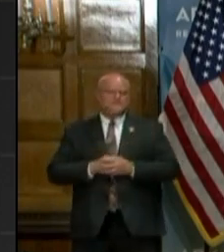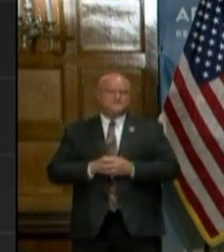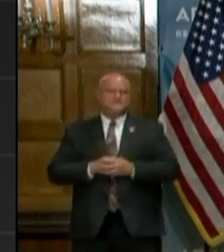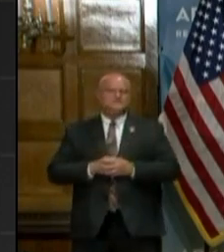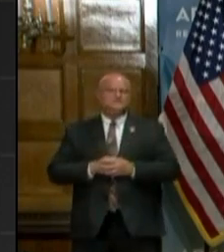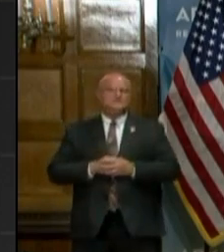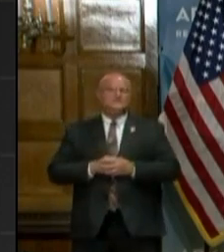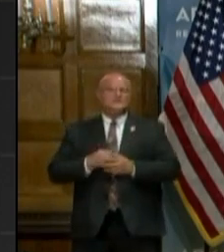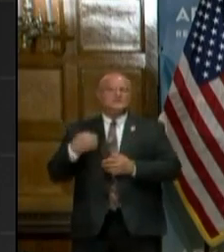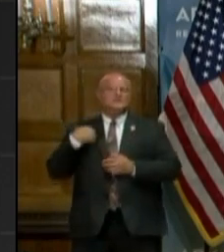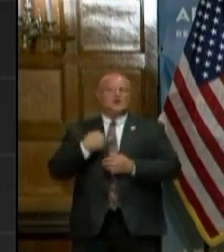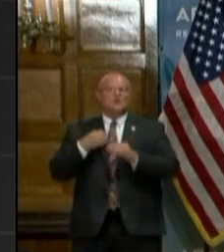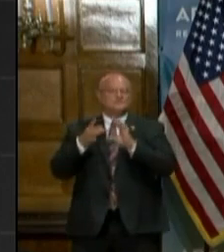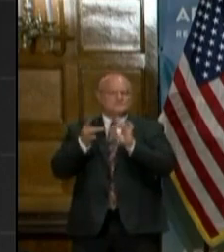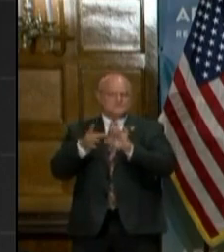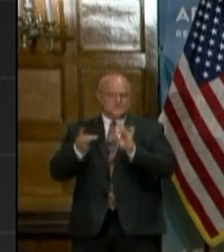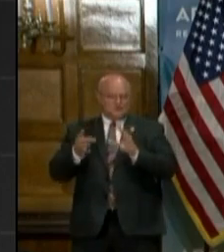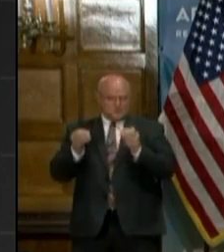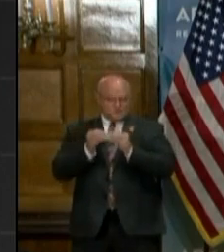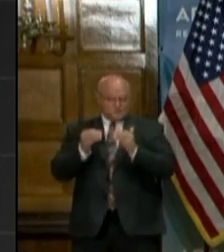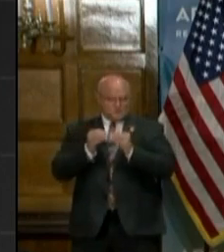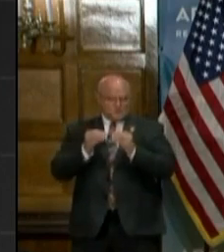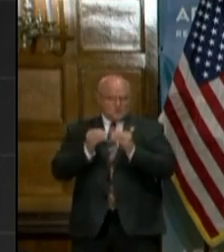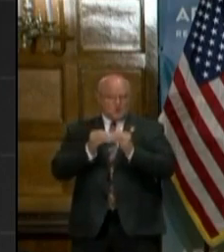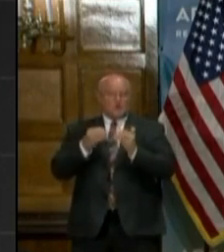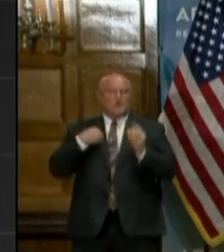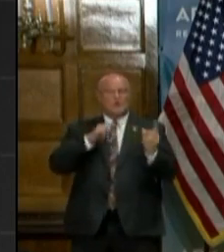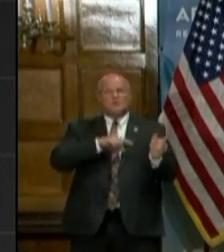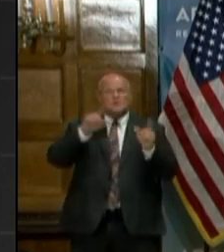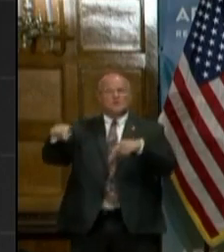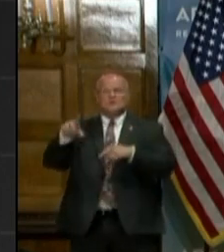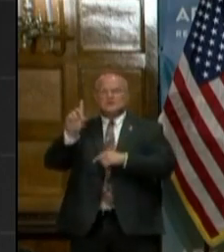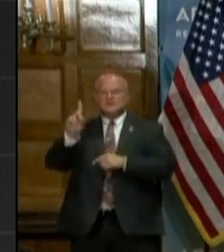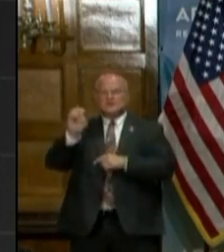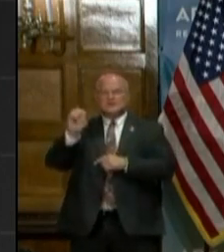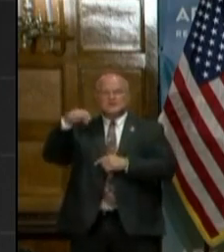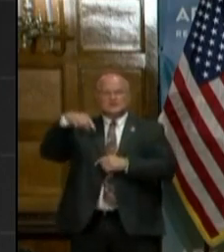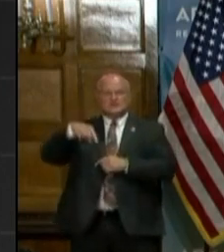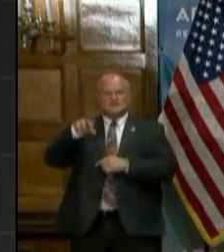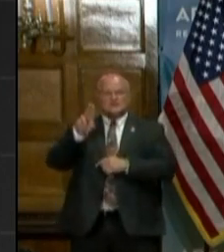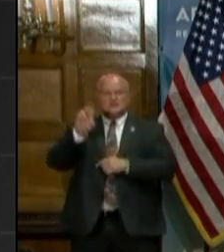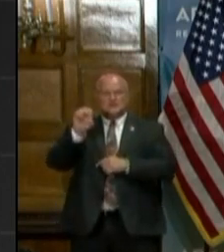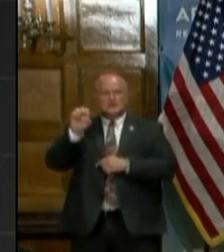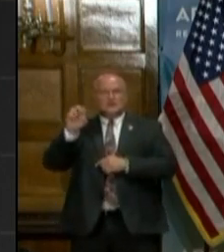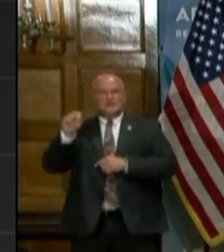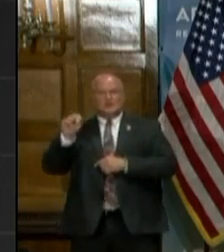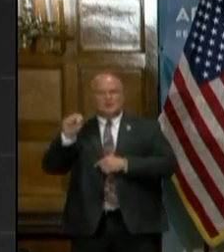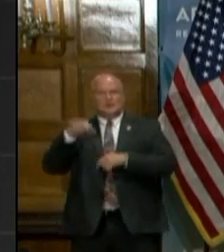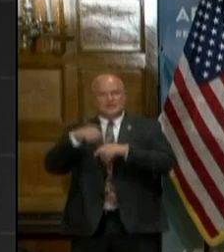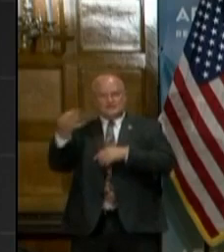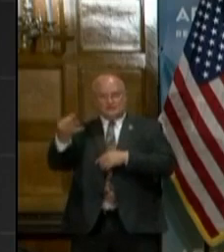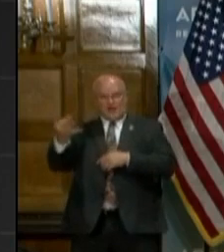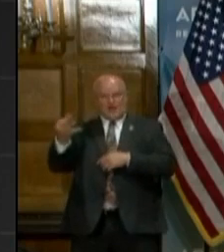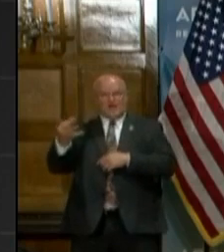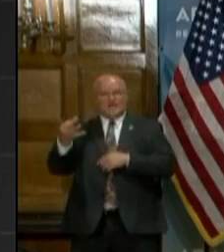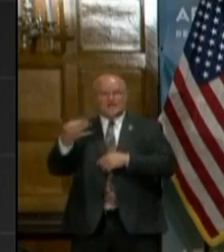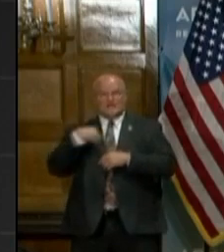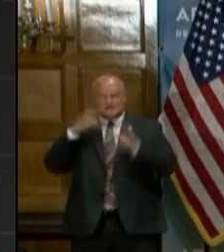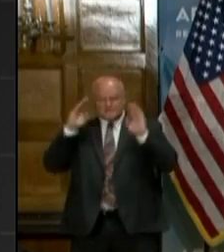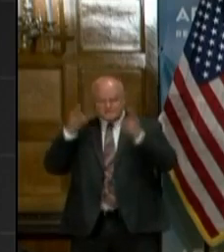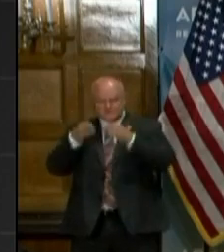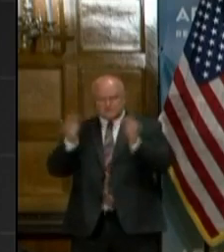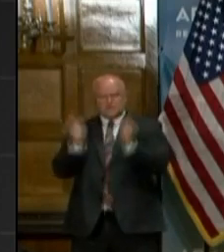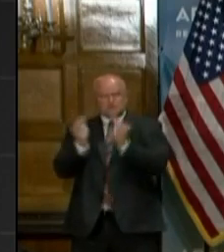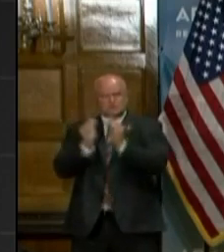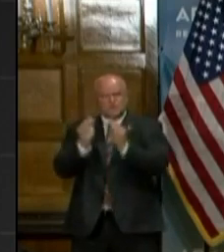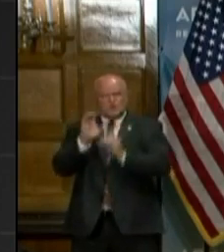cases. And we'll be going to DeQueen on Friday and focusing on some of these